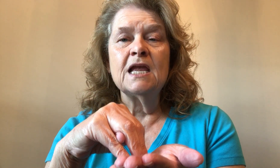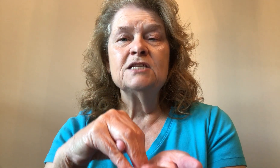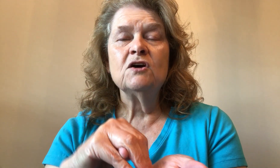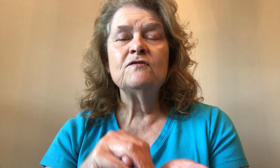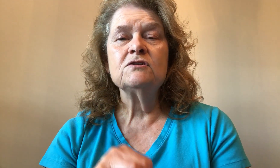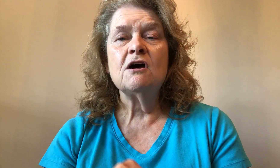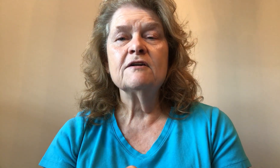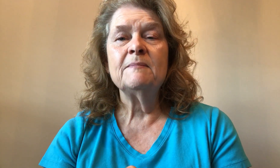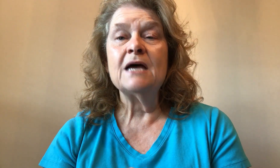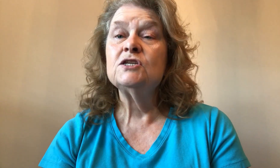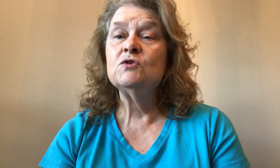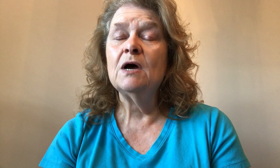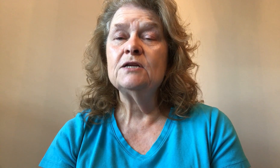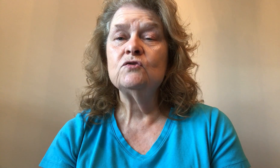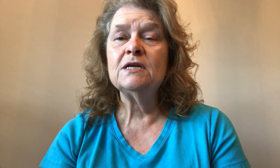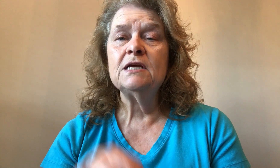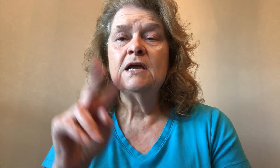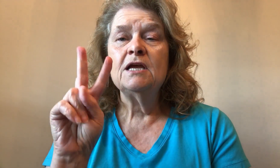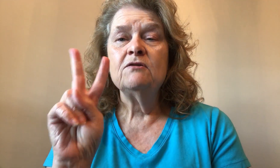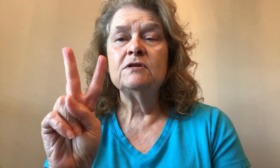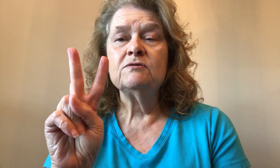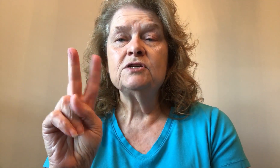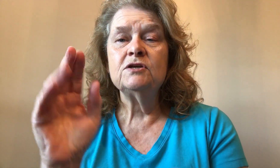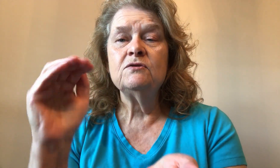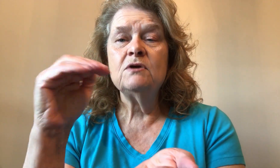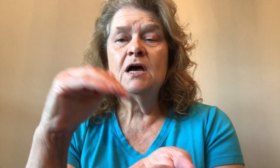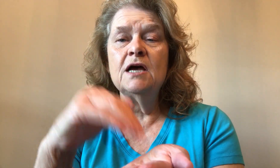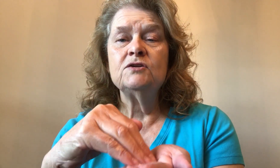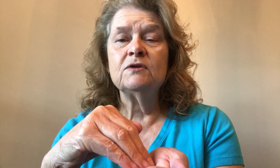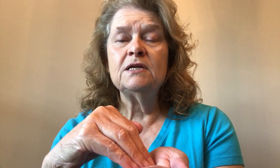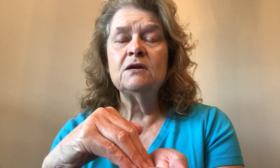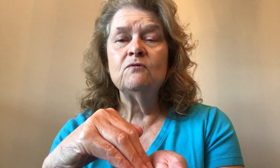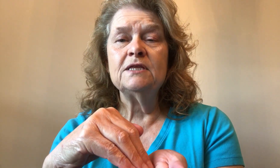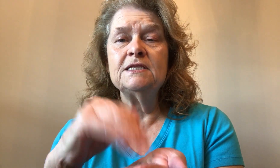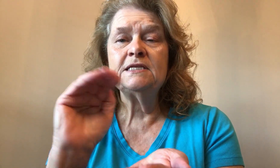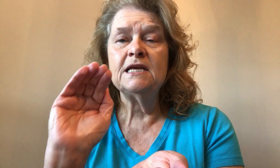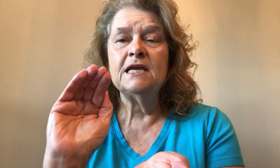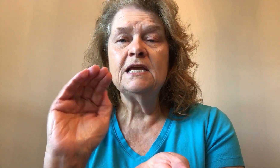So if you're talking about 200, you do 200 with a C,